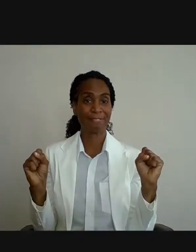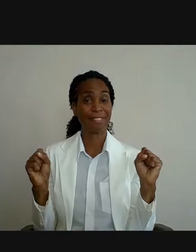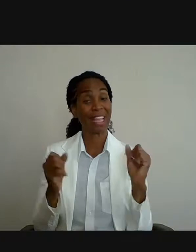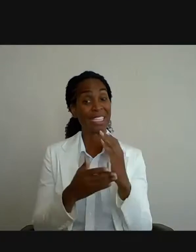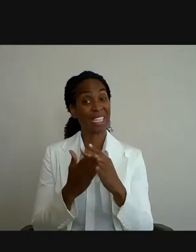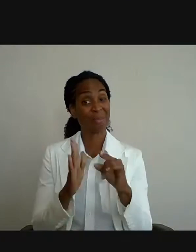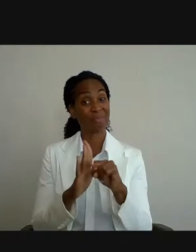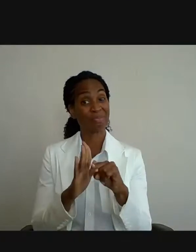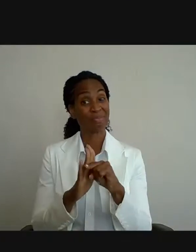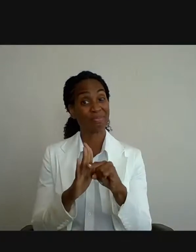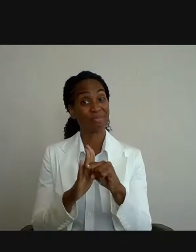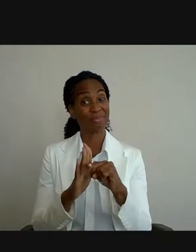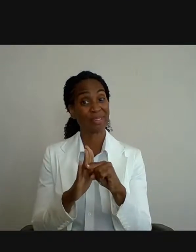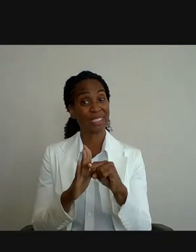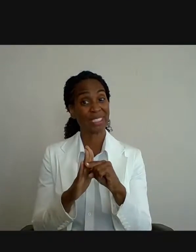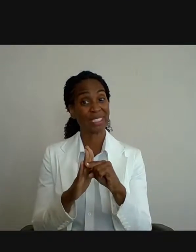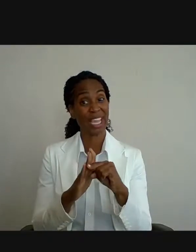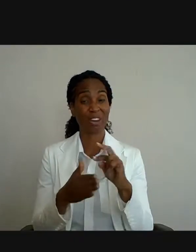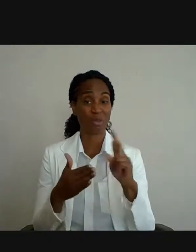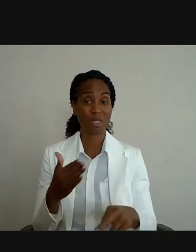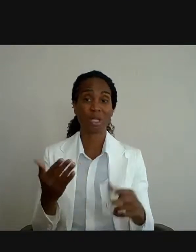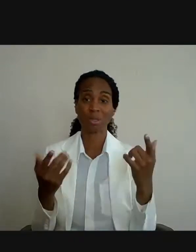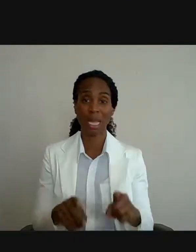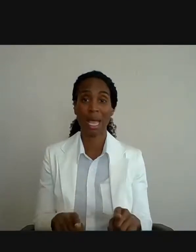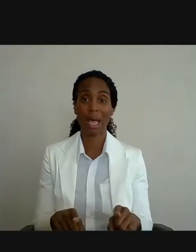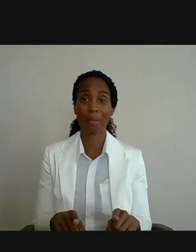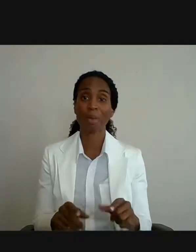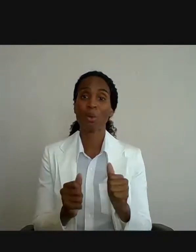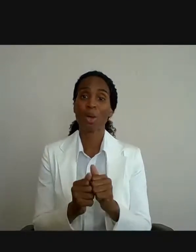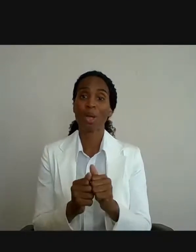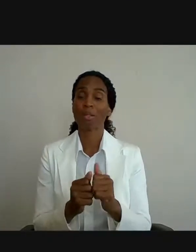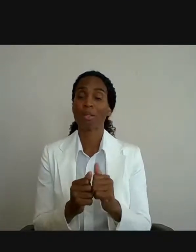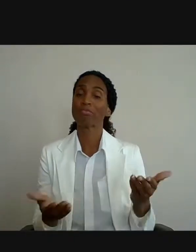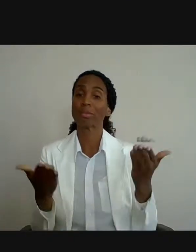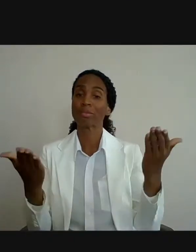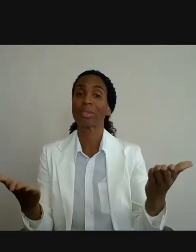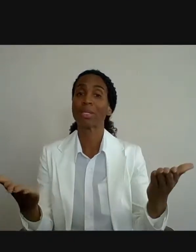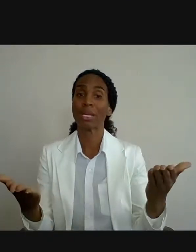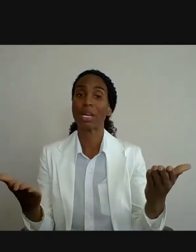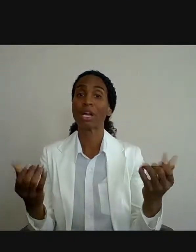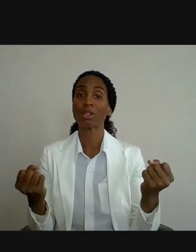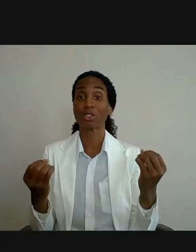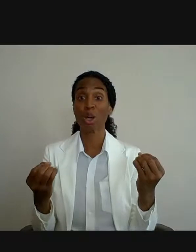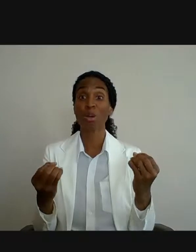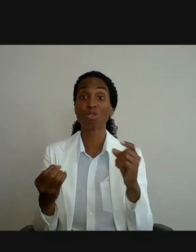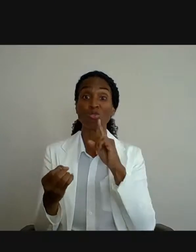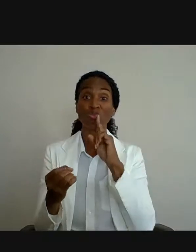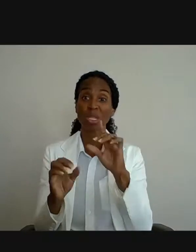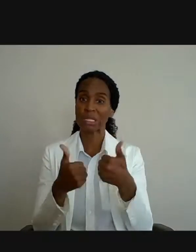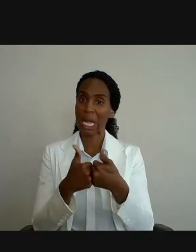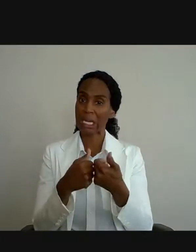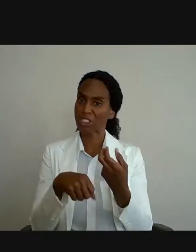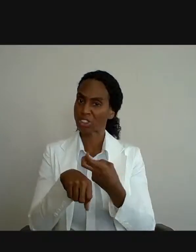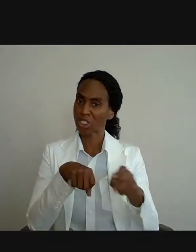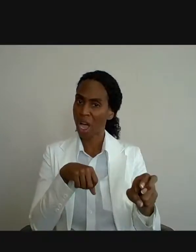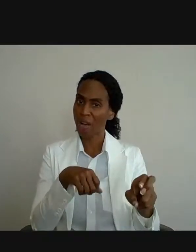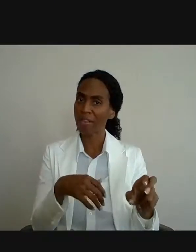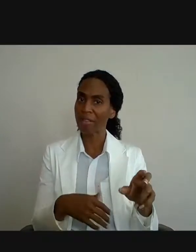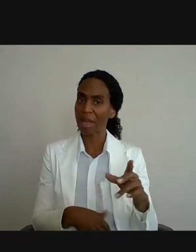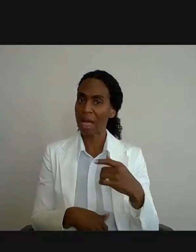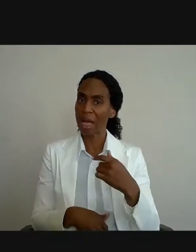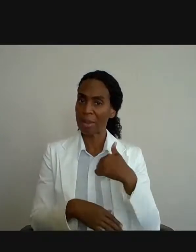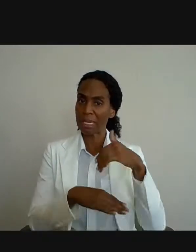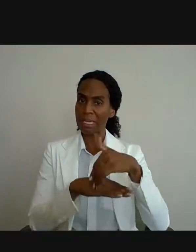negative consequences that have occurred sometimes with these recommendations. So they're tough. Do I stay awake at